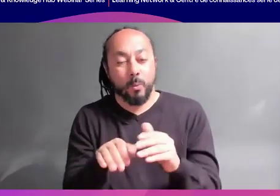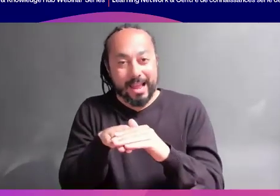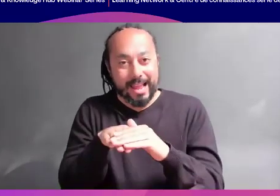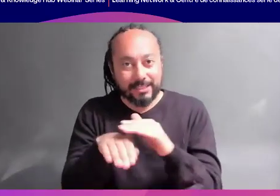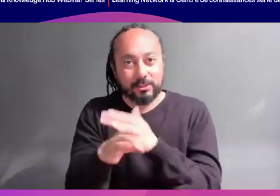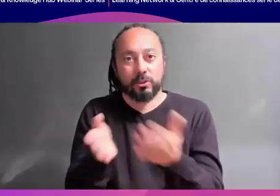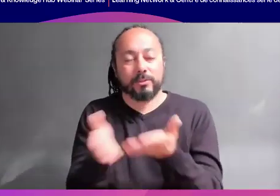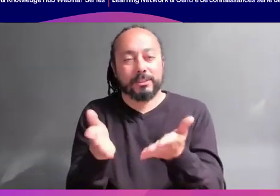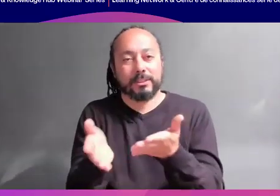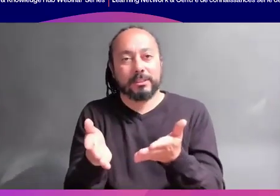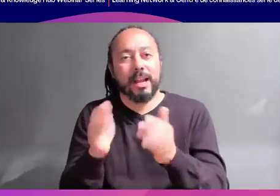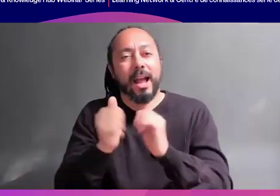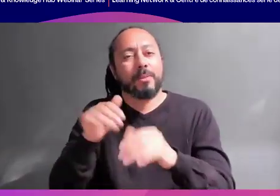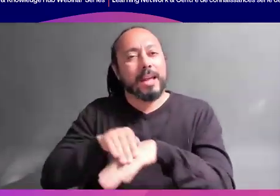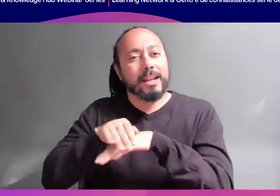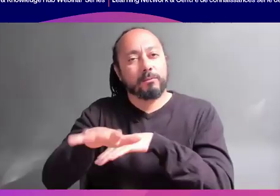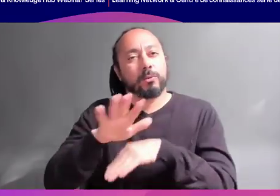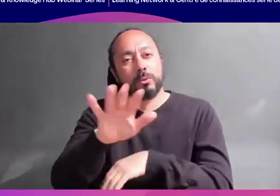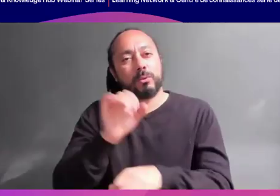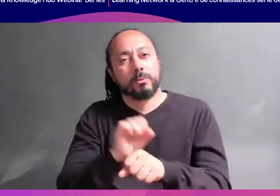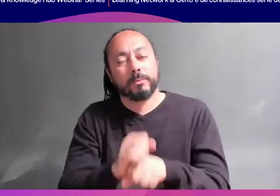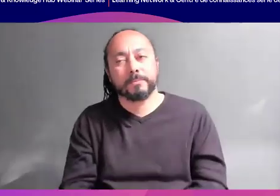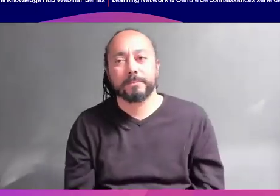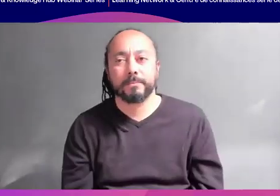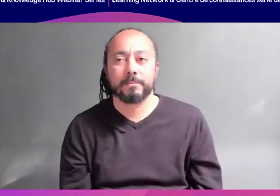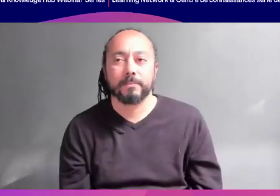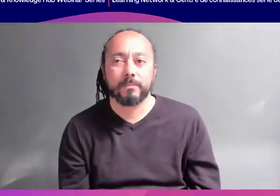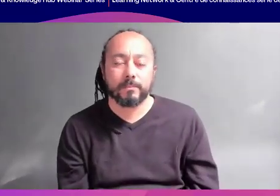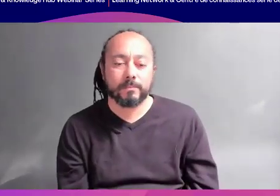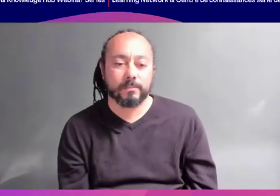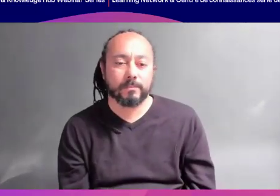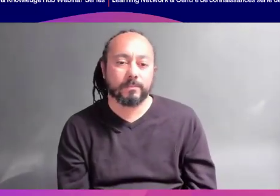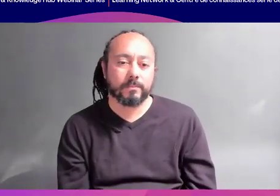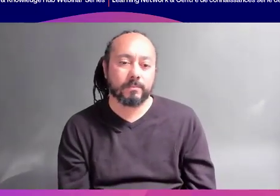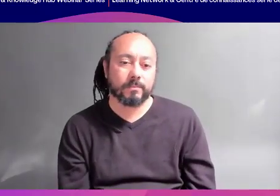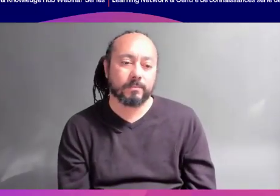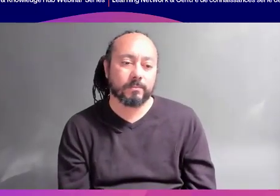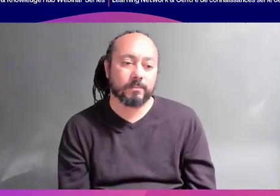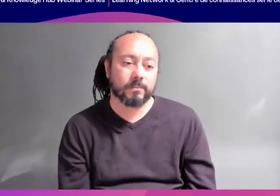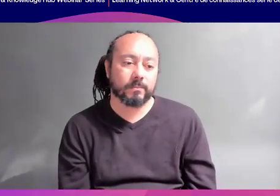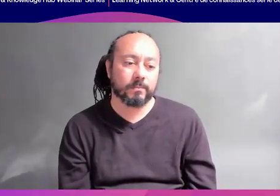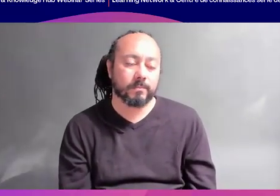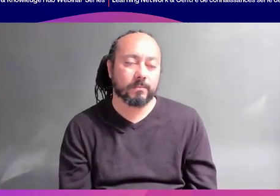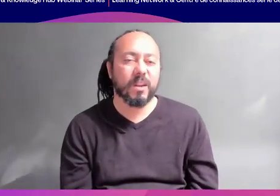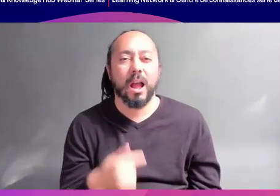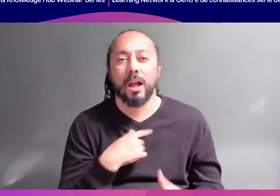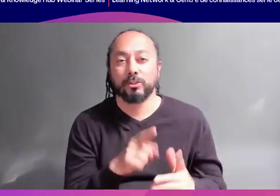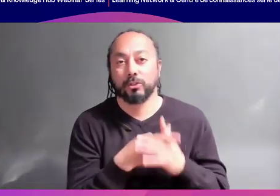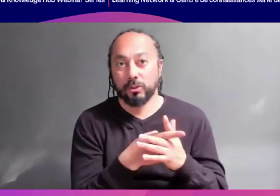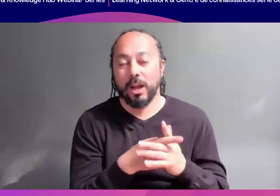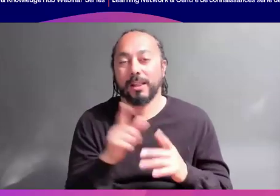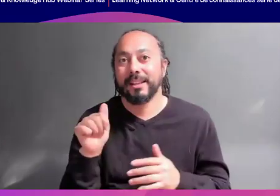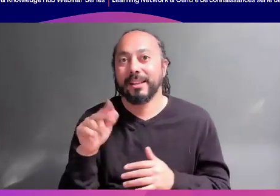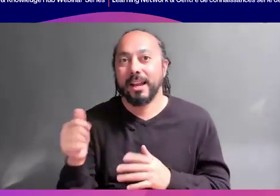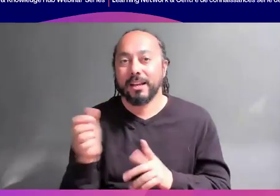might be influencing your work? Thanks, Katrina. I'll start and then I'll pass the ball over to Lana to share